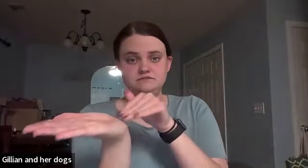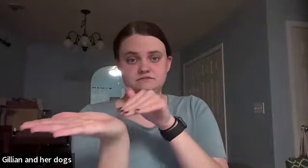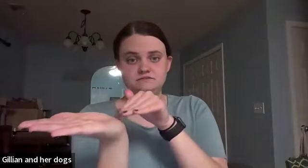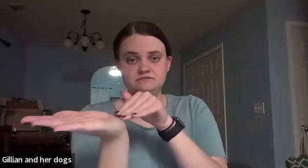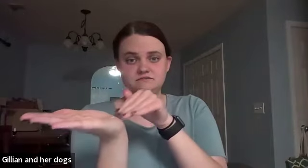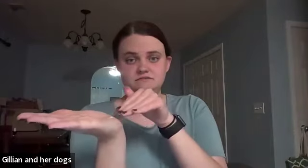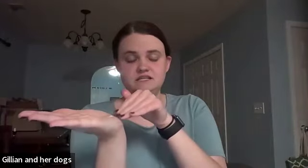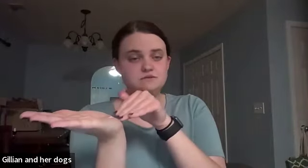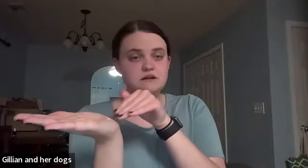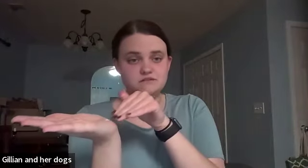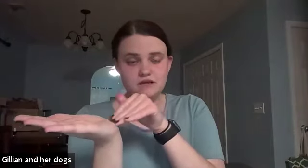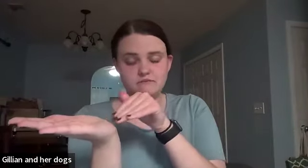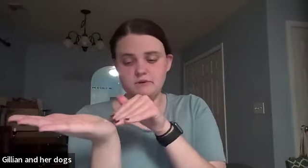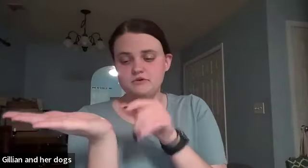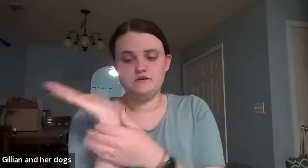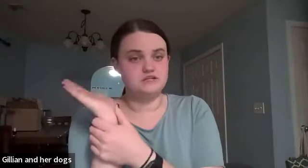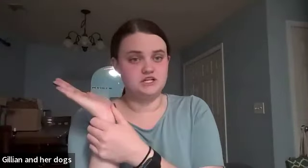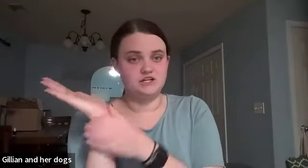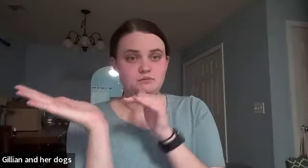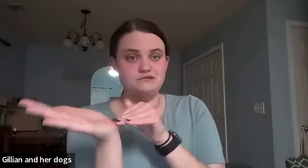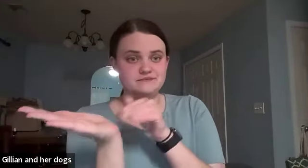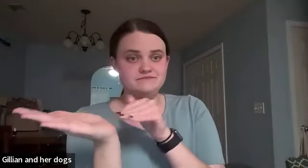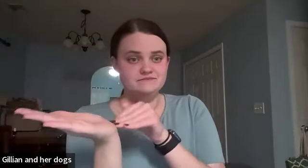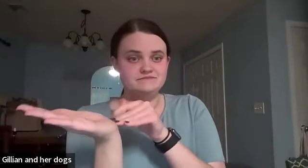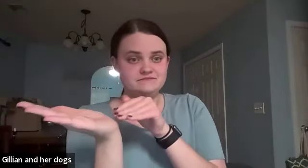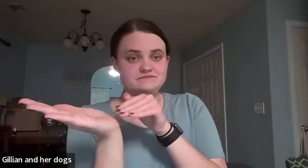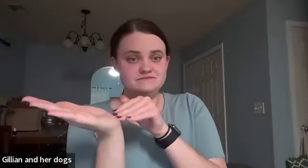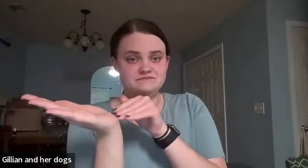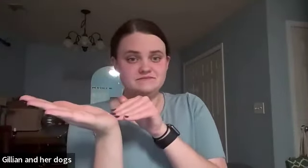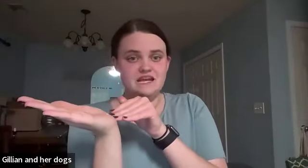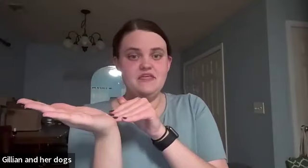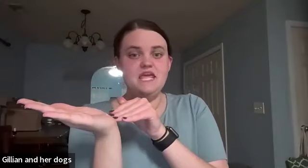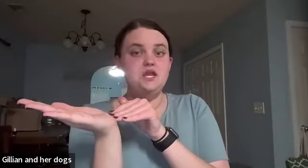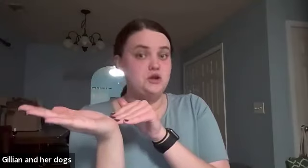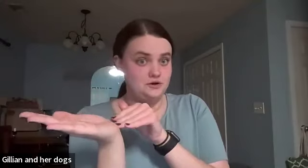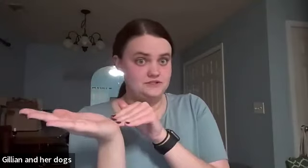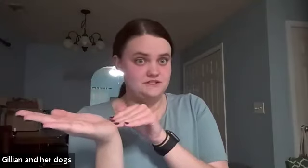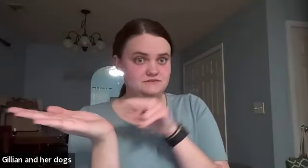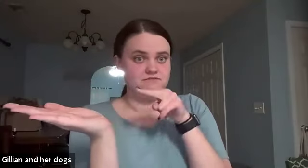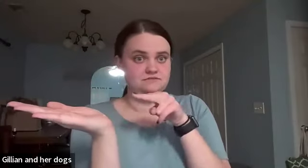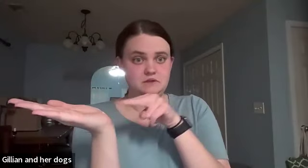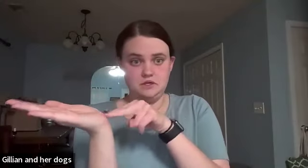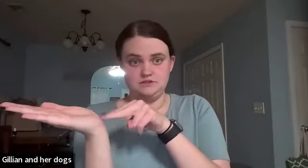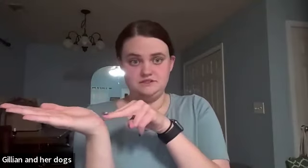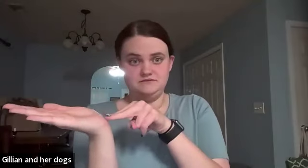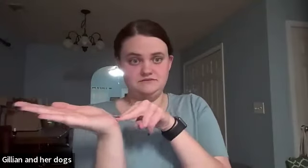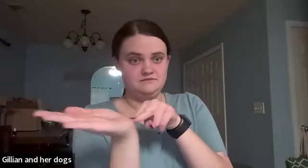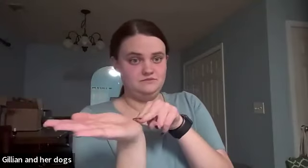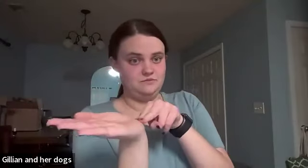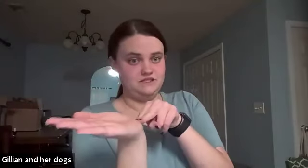doctor. This one, the way to remember is always checking your pulse. And then nurse, nurse with